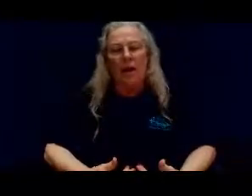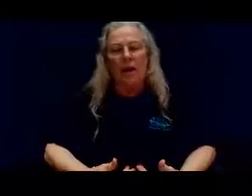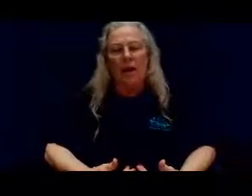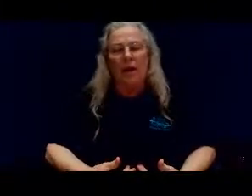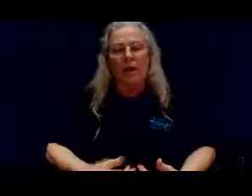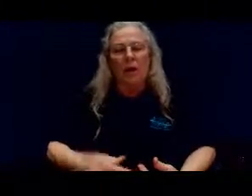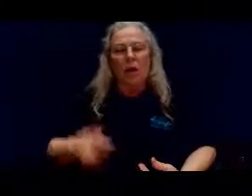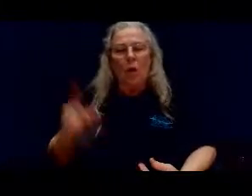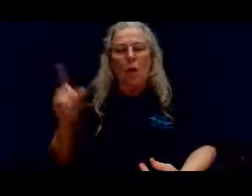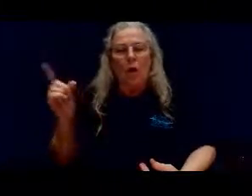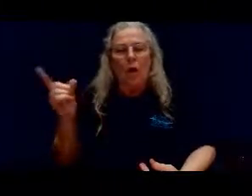dismayed?